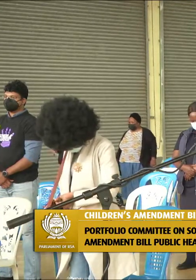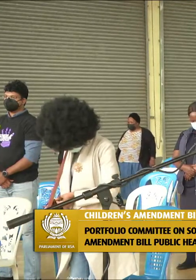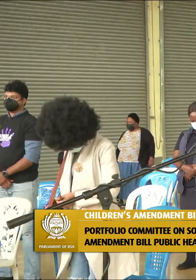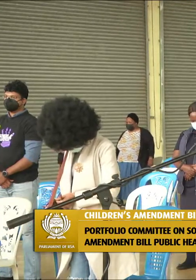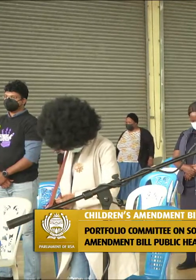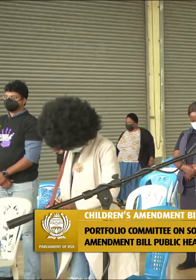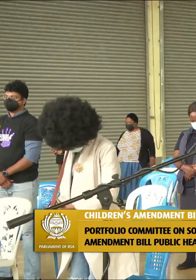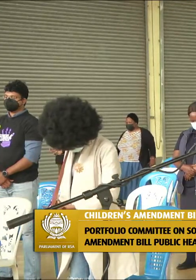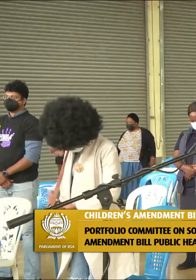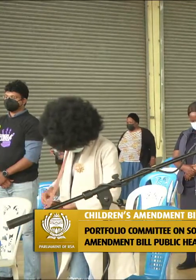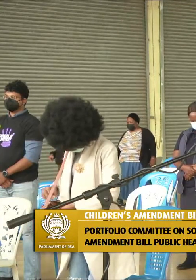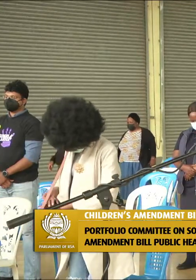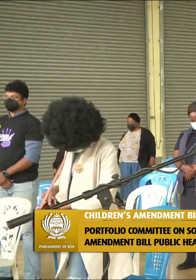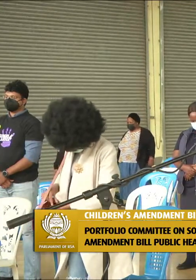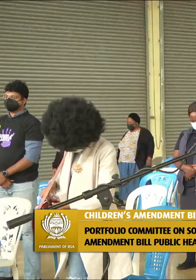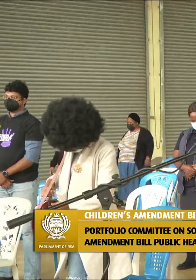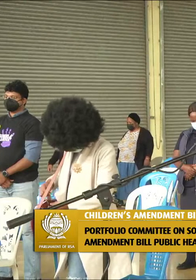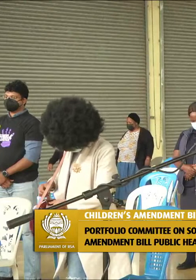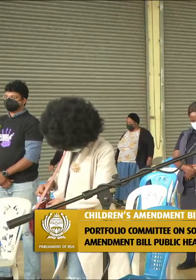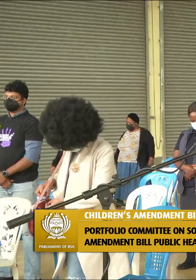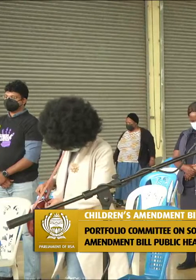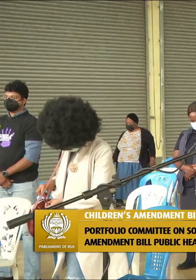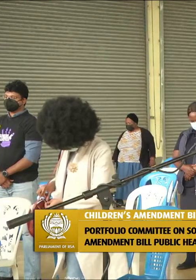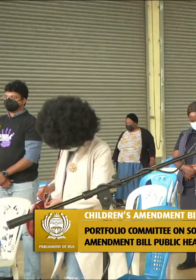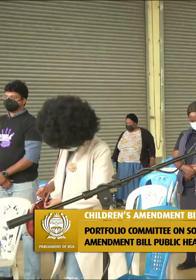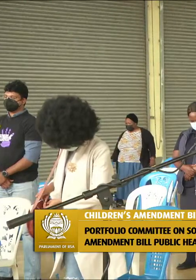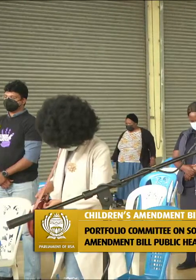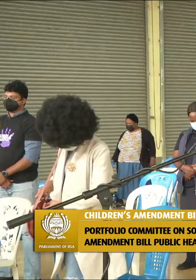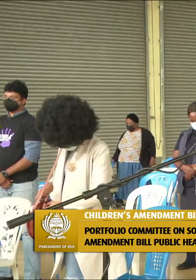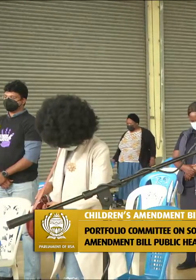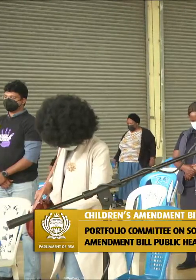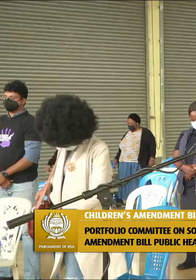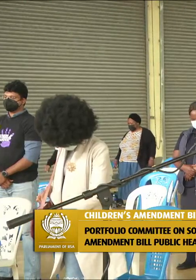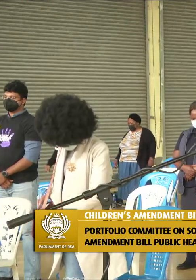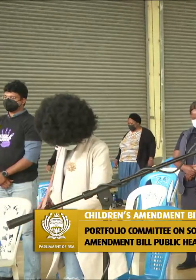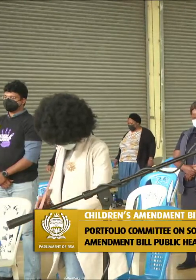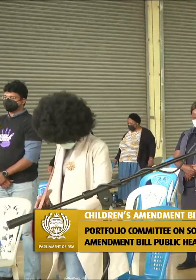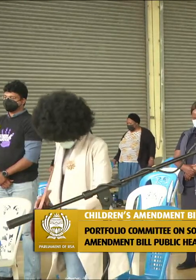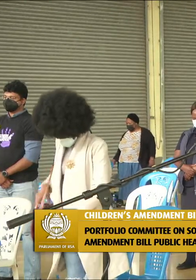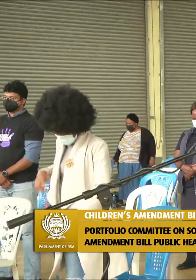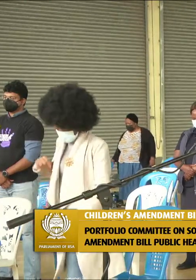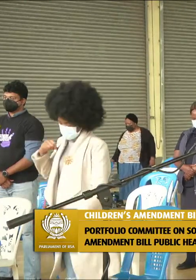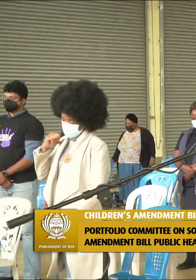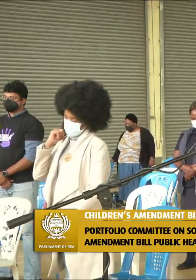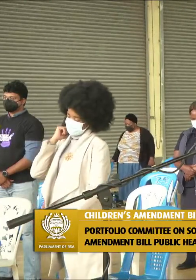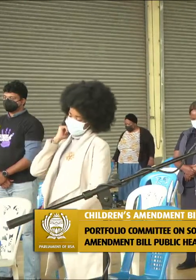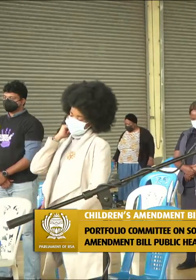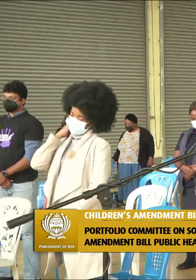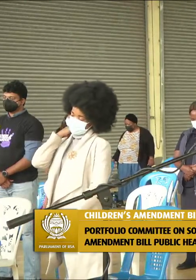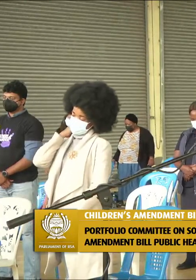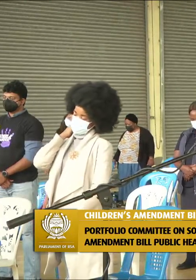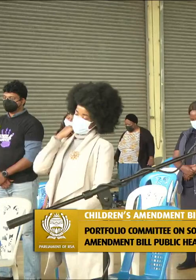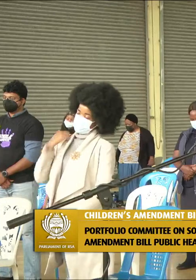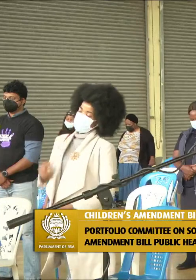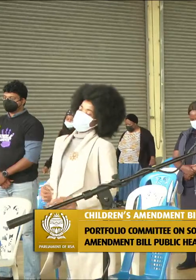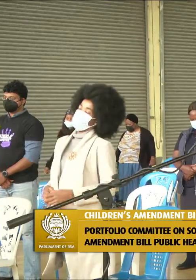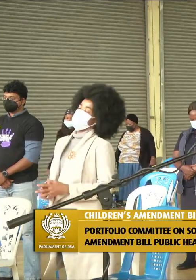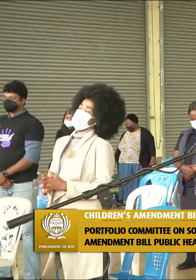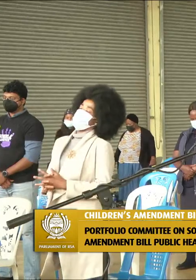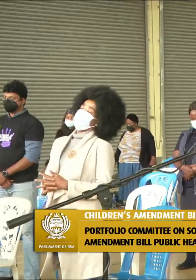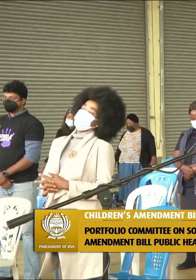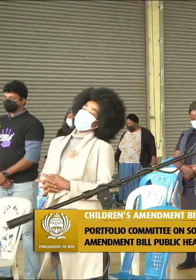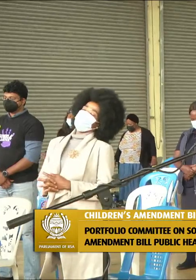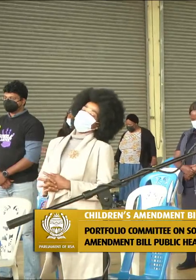phambili ngempilo zethu nezabantwana bethu egameni layise nelendodana nelikamoya oyingcwele ngoJesu Kristu waseNazaretha kuze